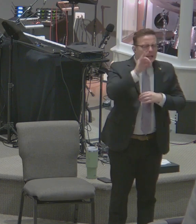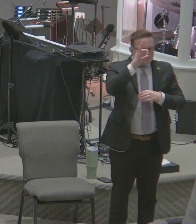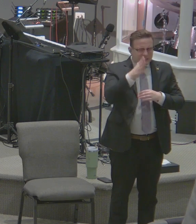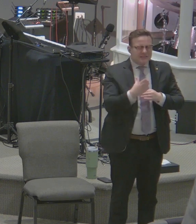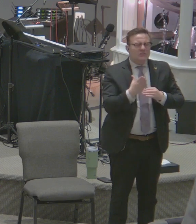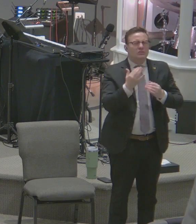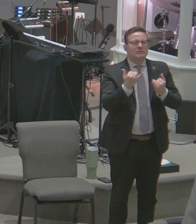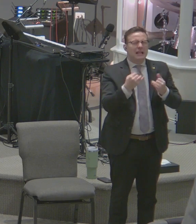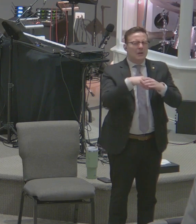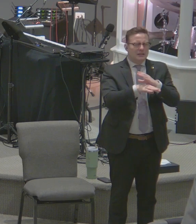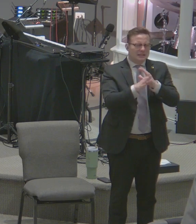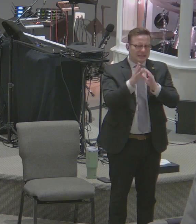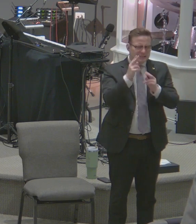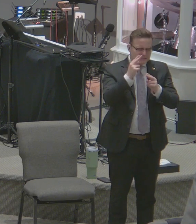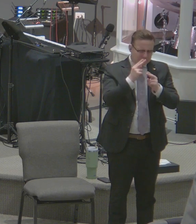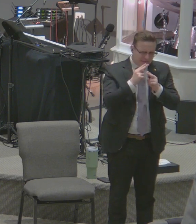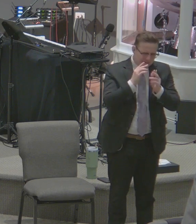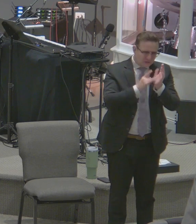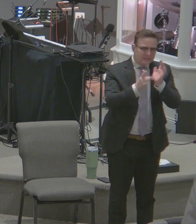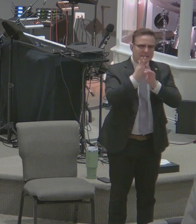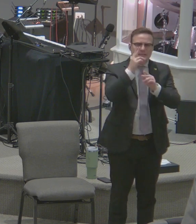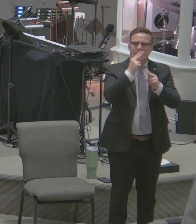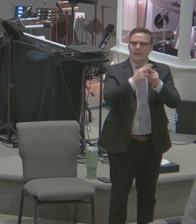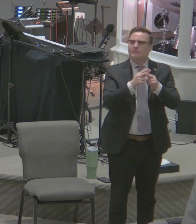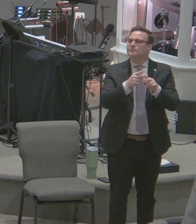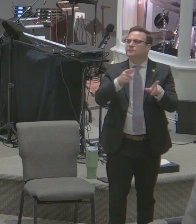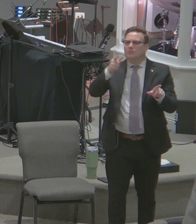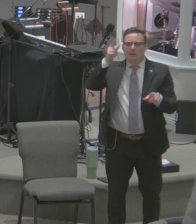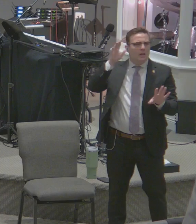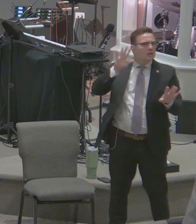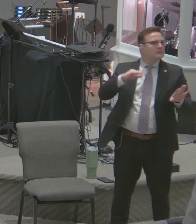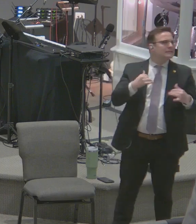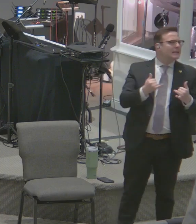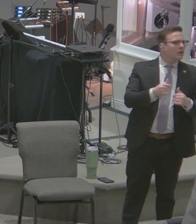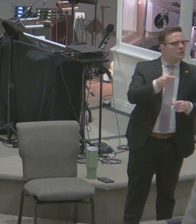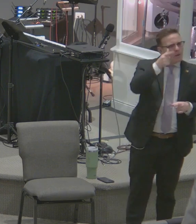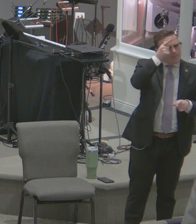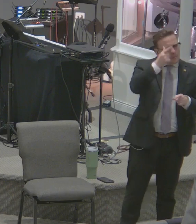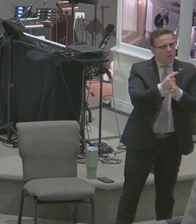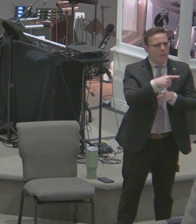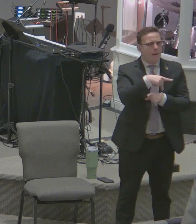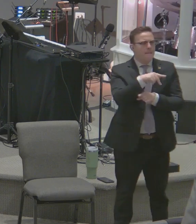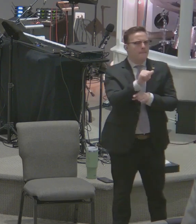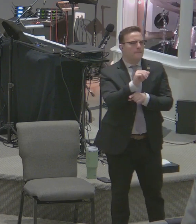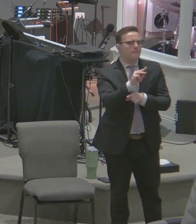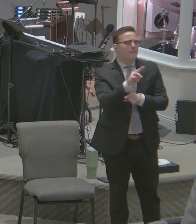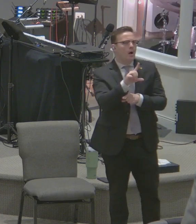In the name of Jesus. As Brother Paulus comes up here,